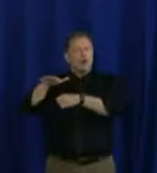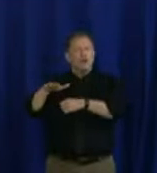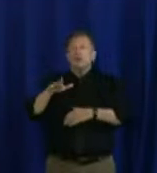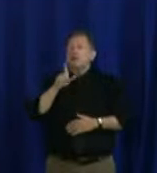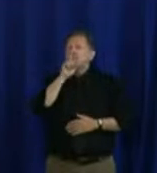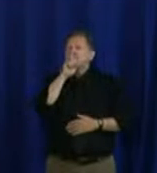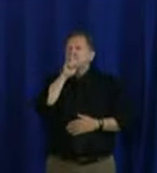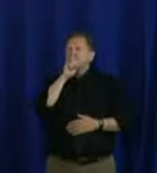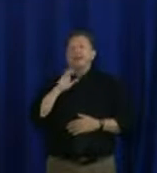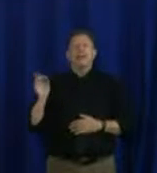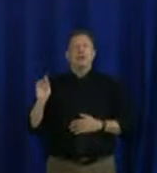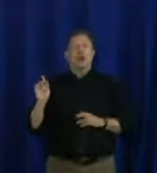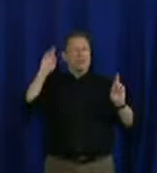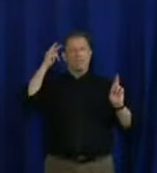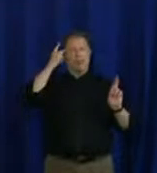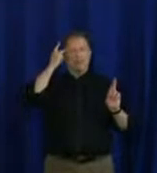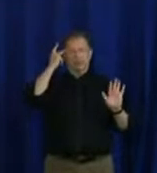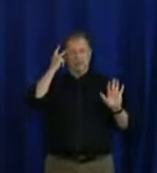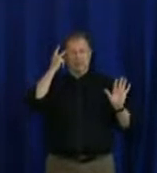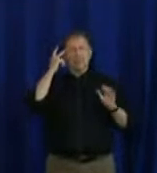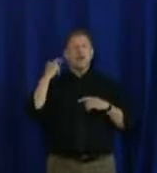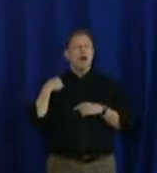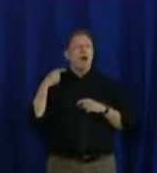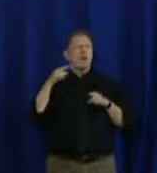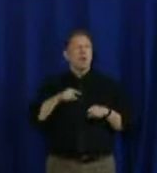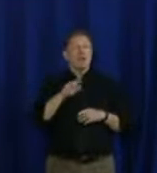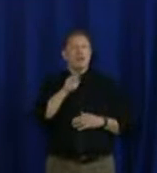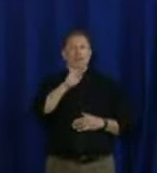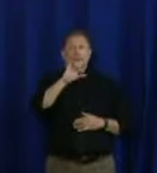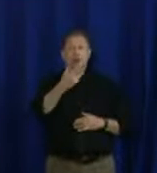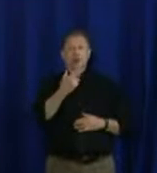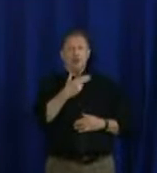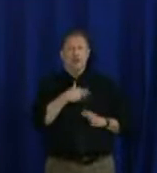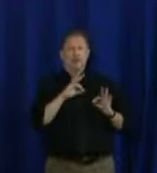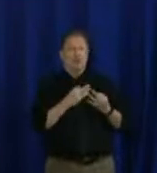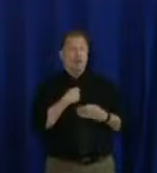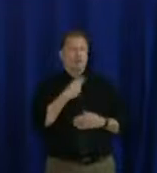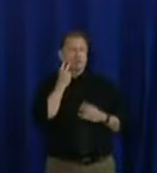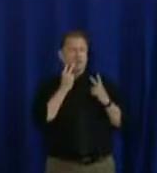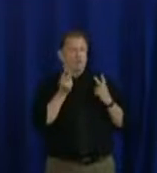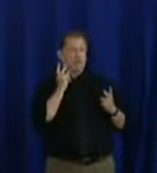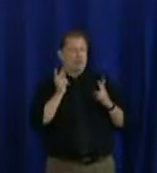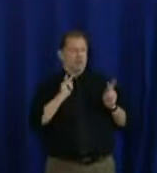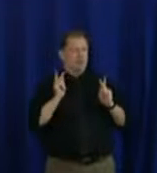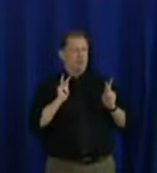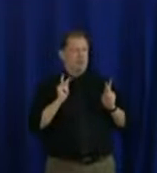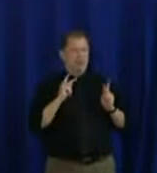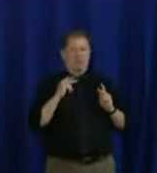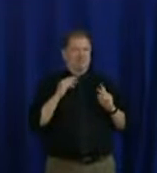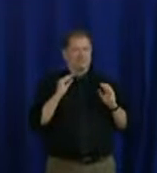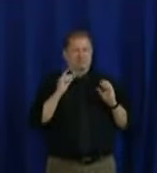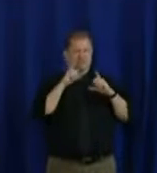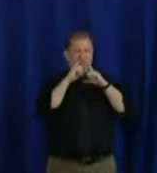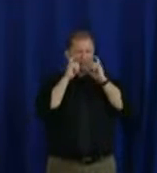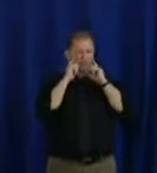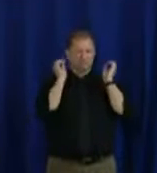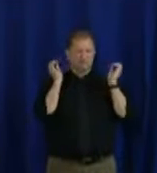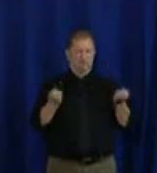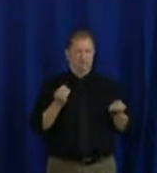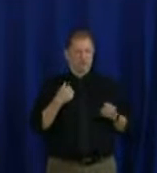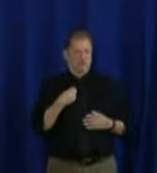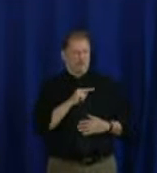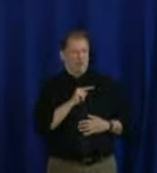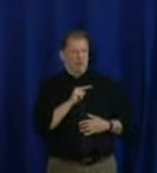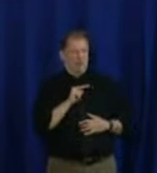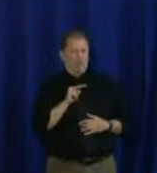some family over the weekend, and I was amazed to go into a grocery store and see almost no one wearing a mask. When